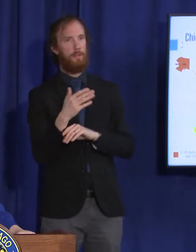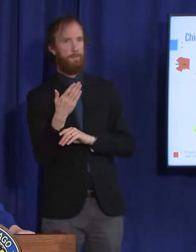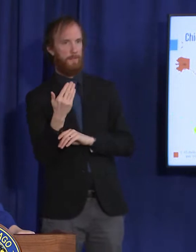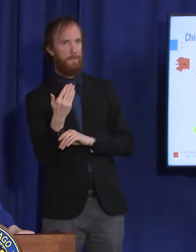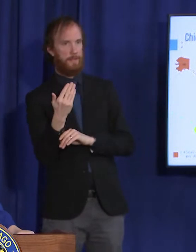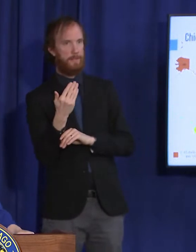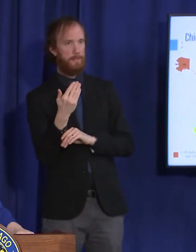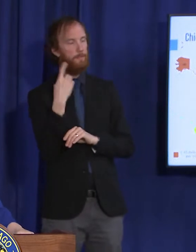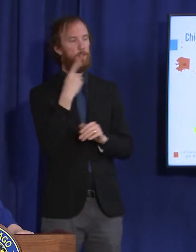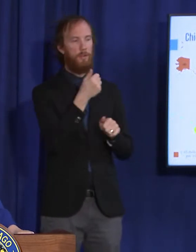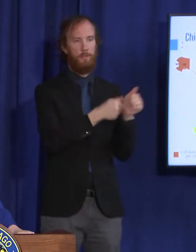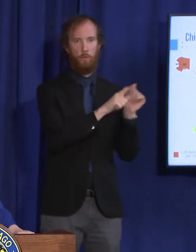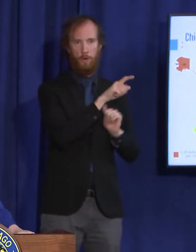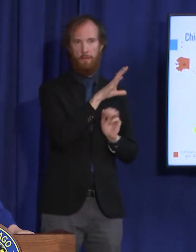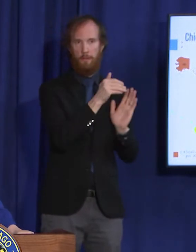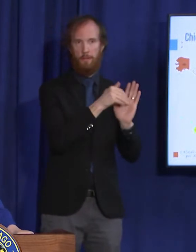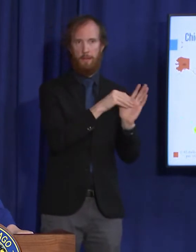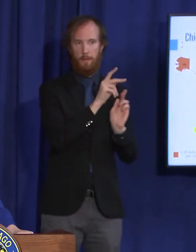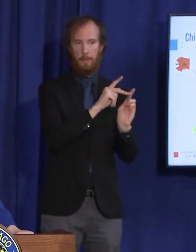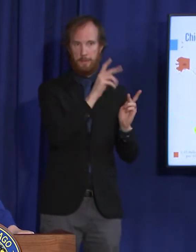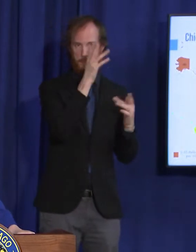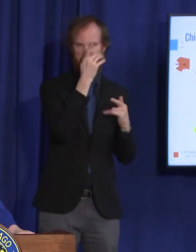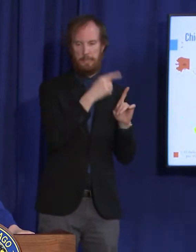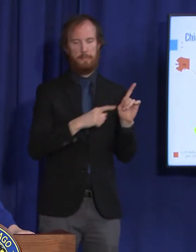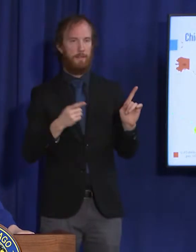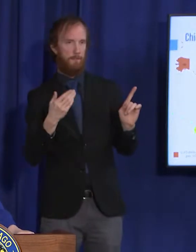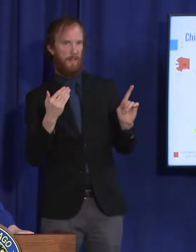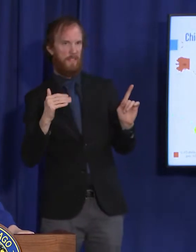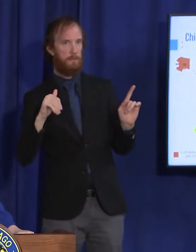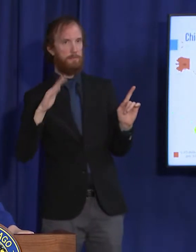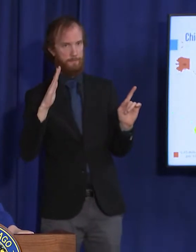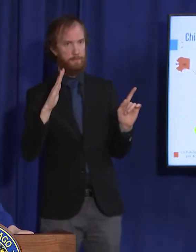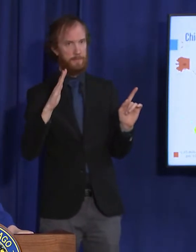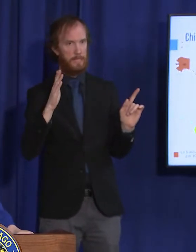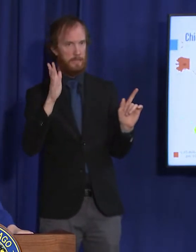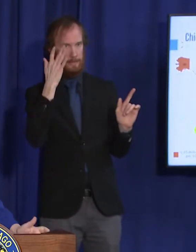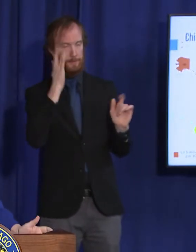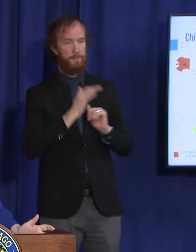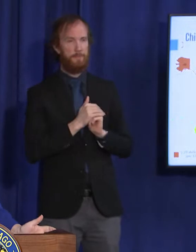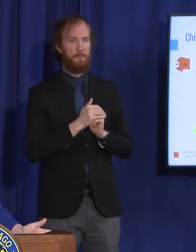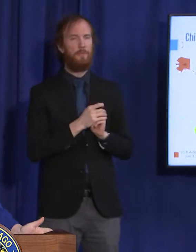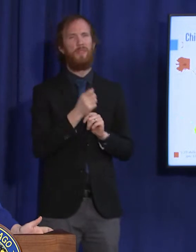per 100,000 per day. Just for some context